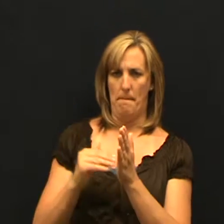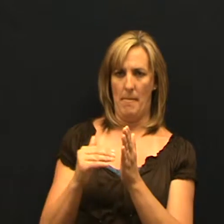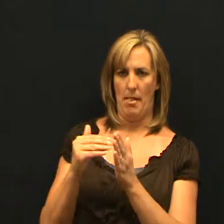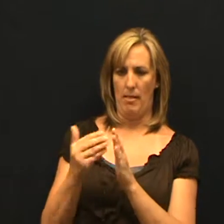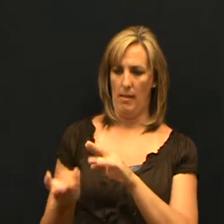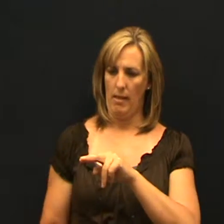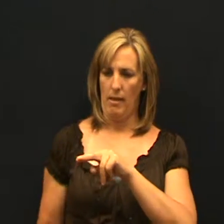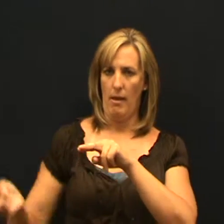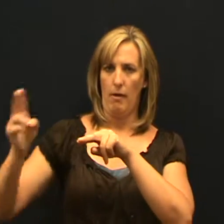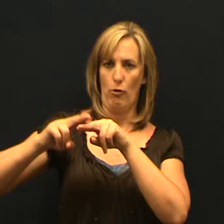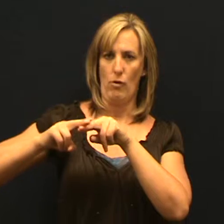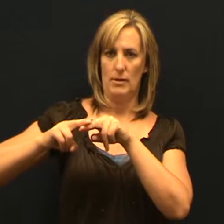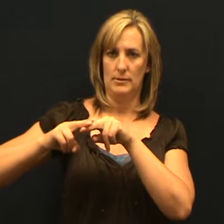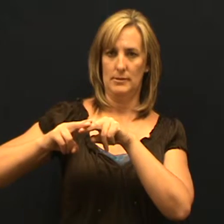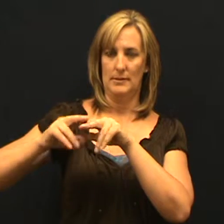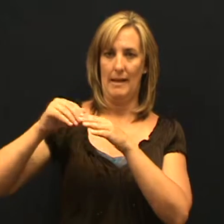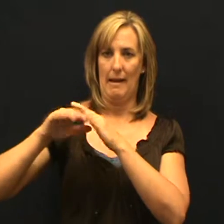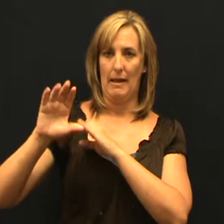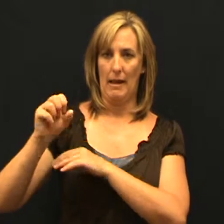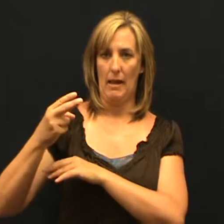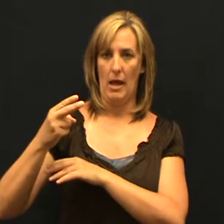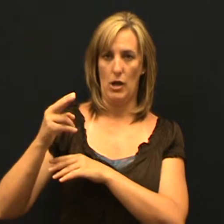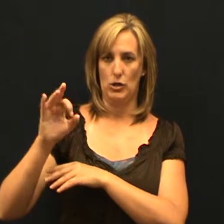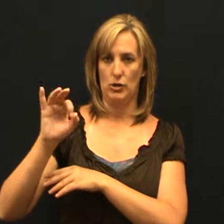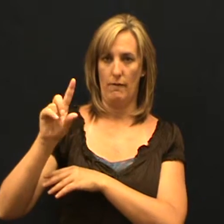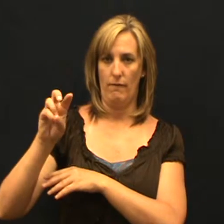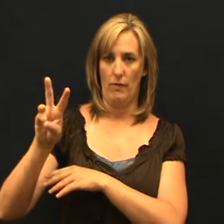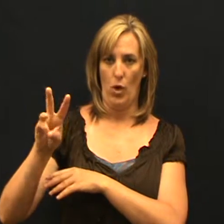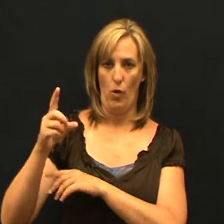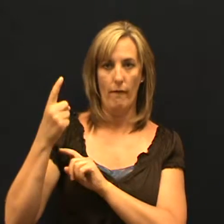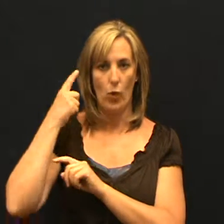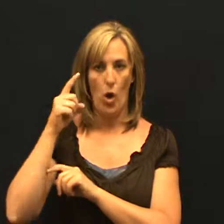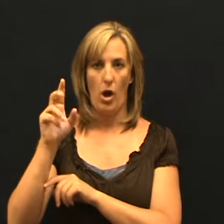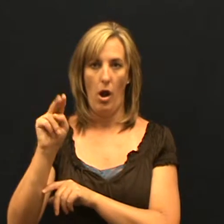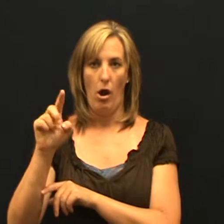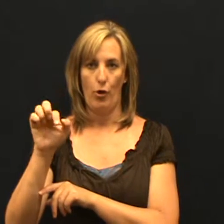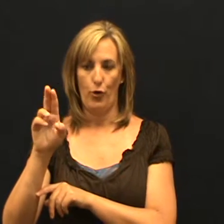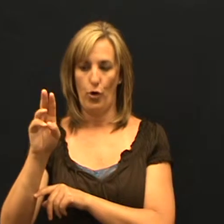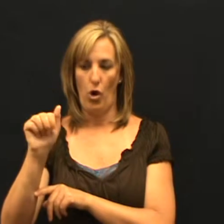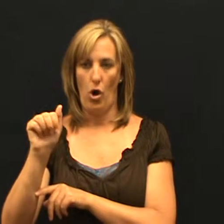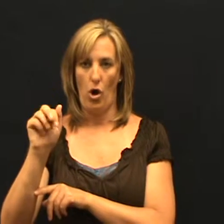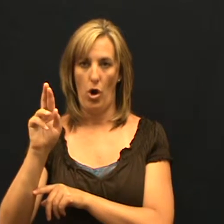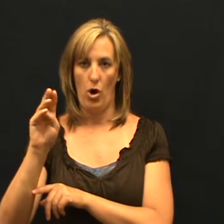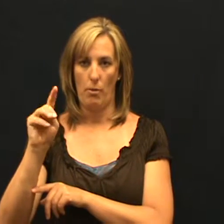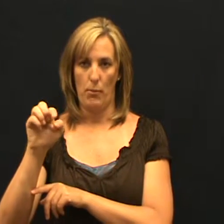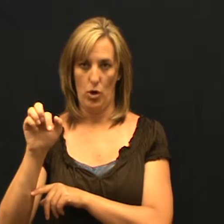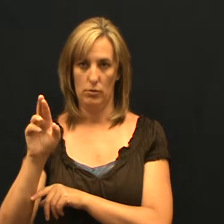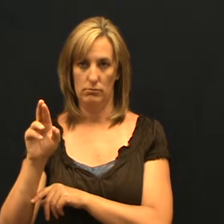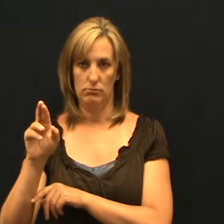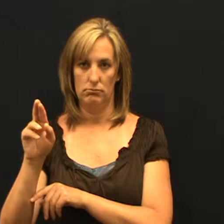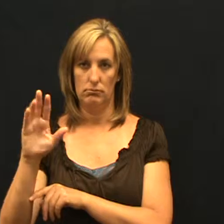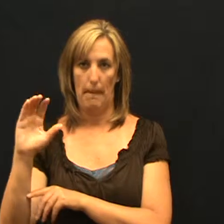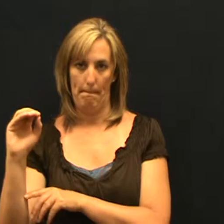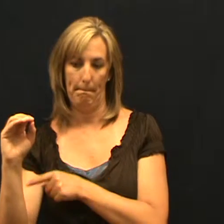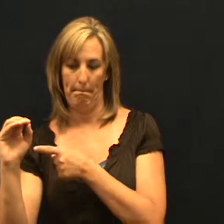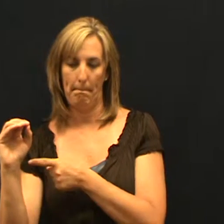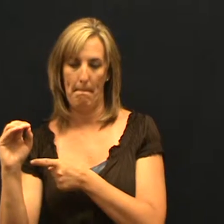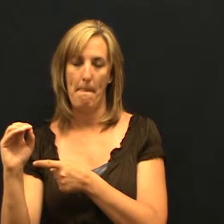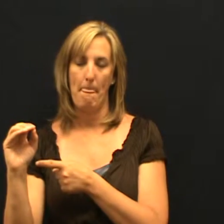increase in cash flow for Under Armour, excuse me. And accounts, and think about this